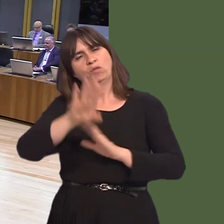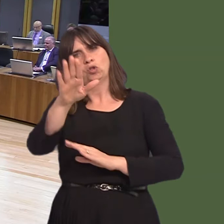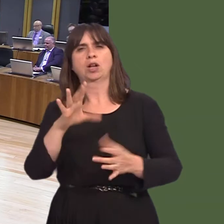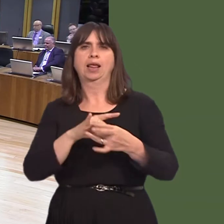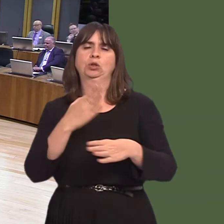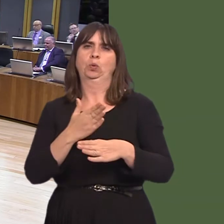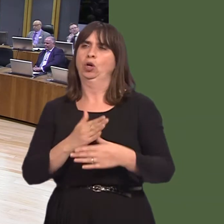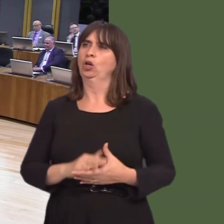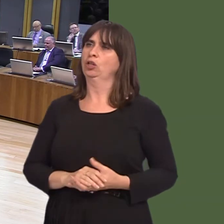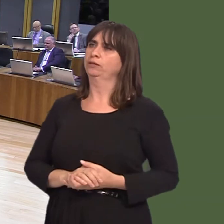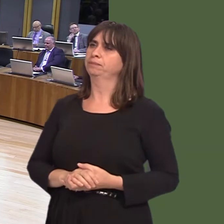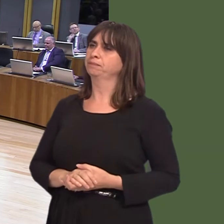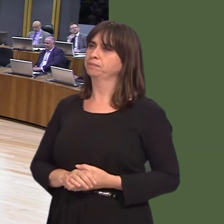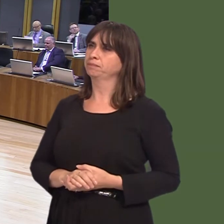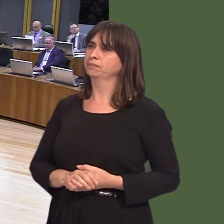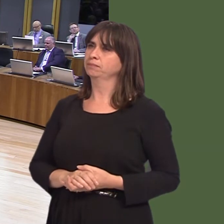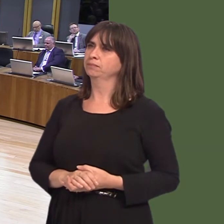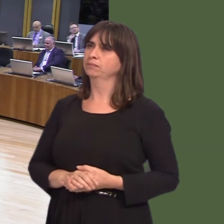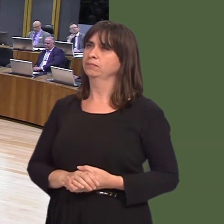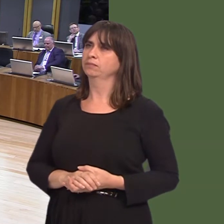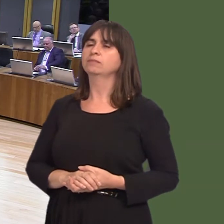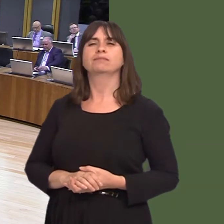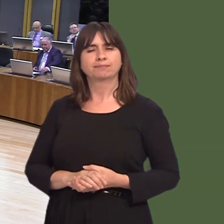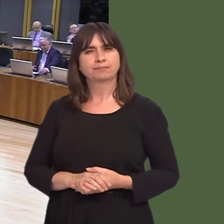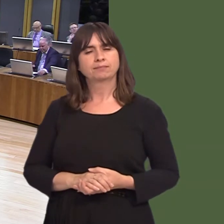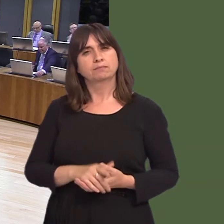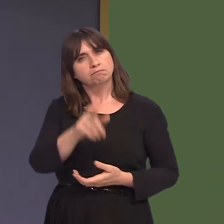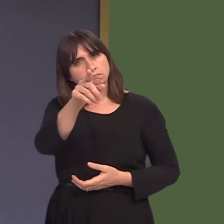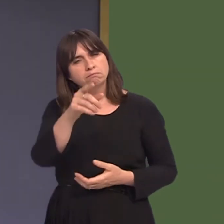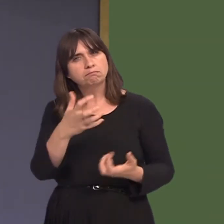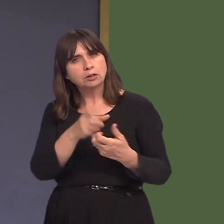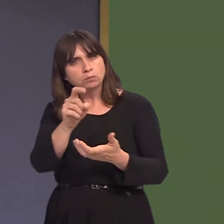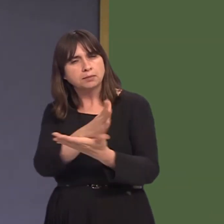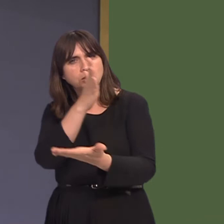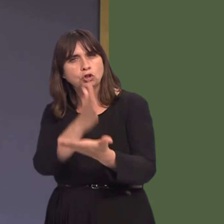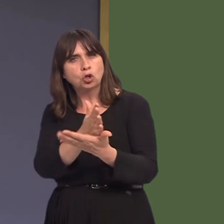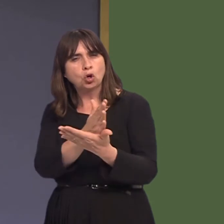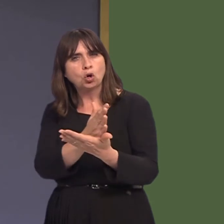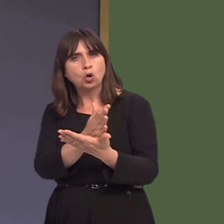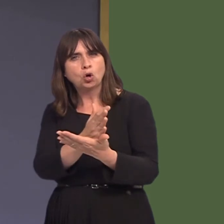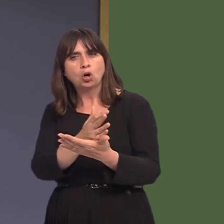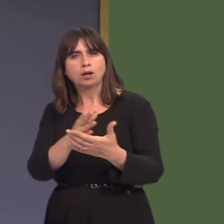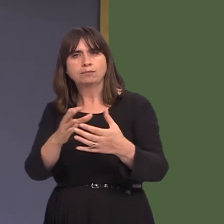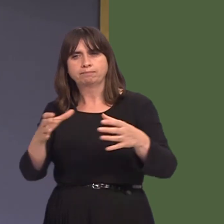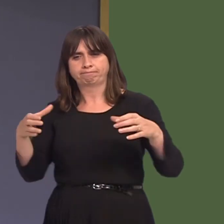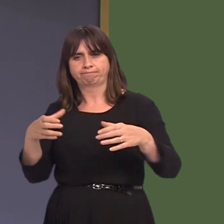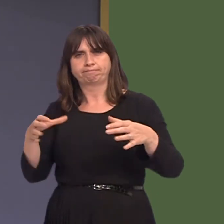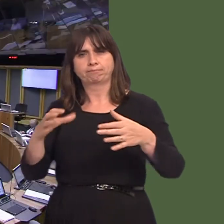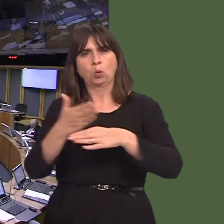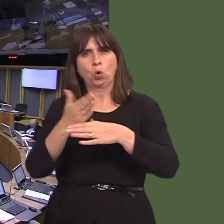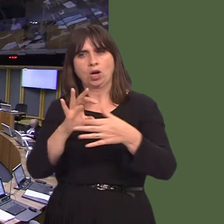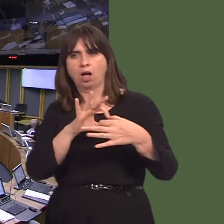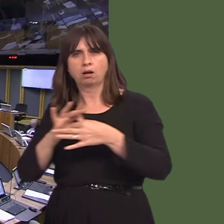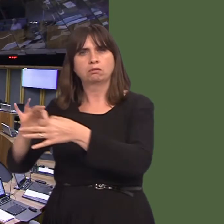Llywydd. Question 9, Llywydd Griffith. Thank you, Llywydd. How will the First Minister ensure that workers have a strong voice in discussions relating to public